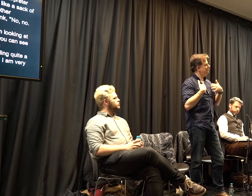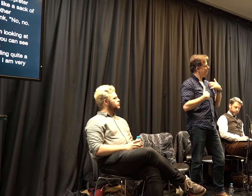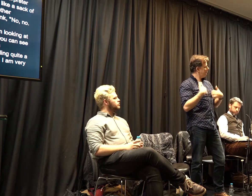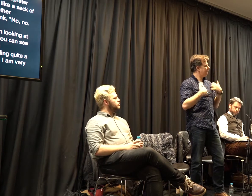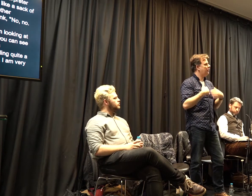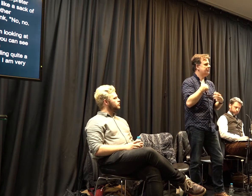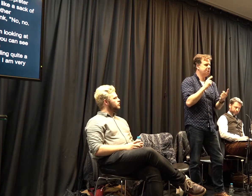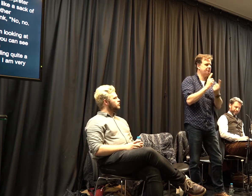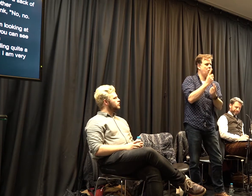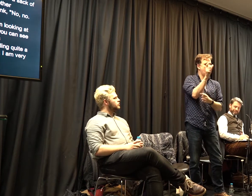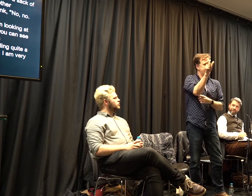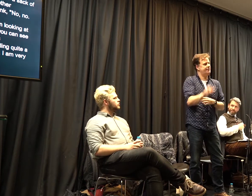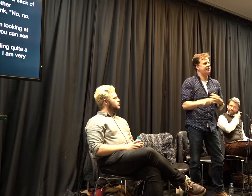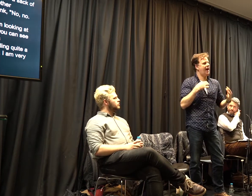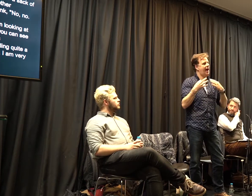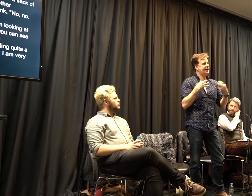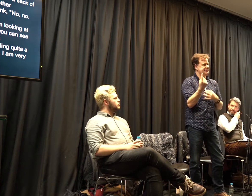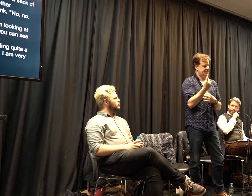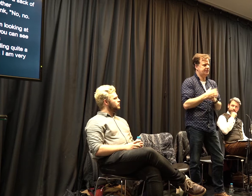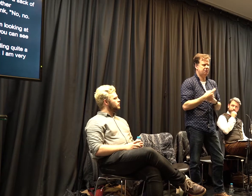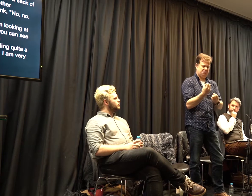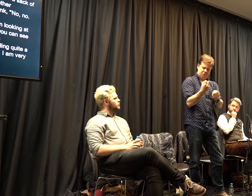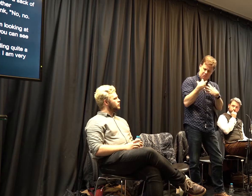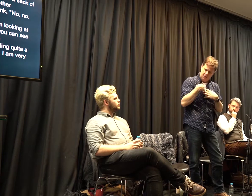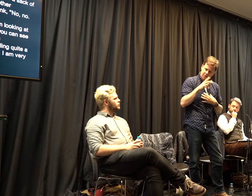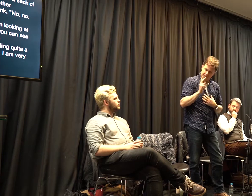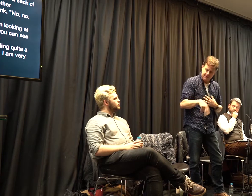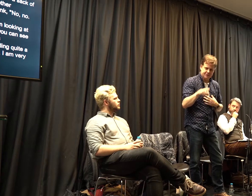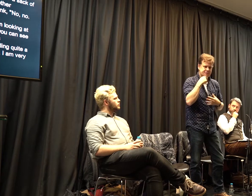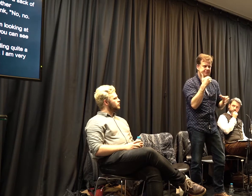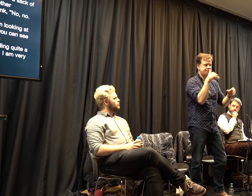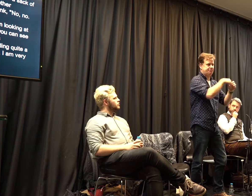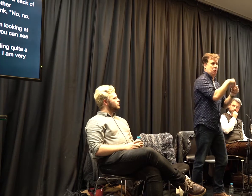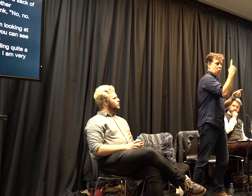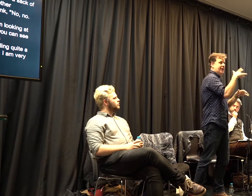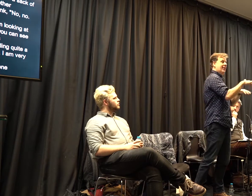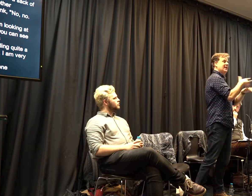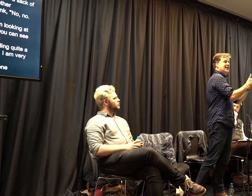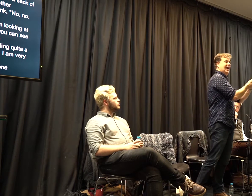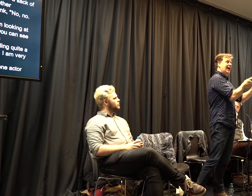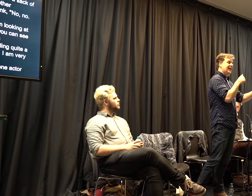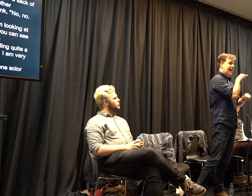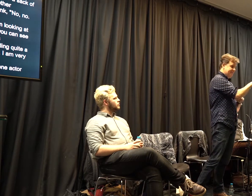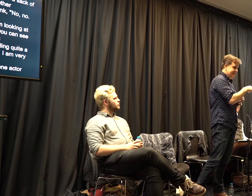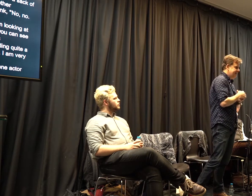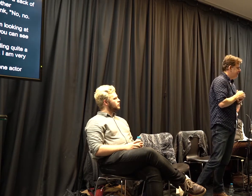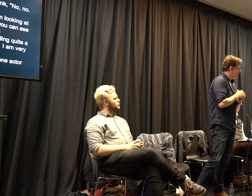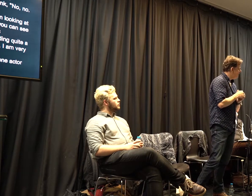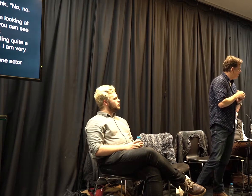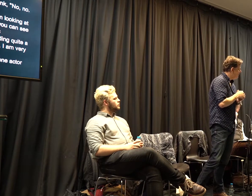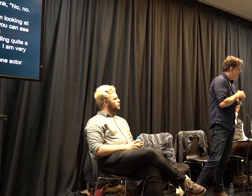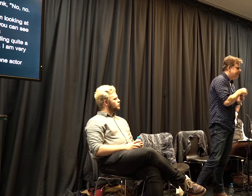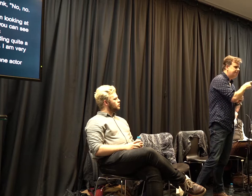I do digress ever so slightly, but I did meet one actor who said to me